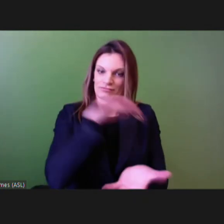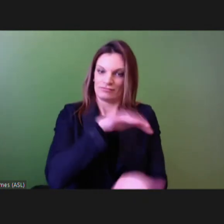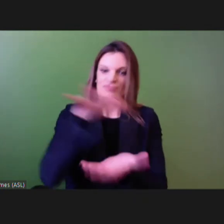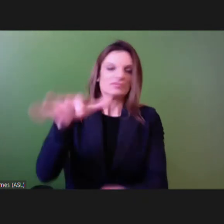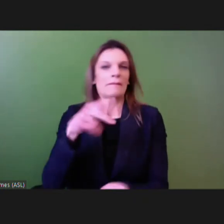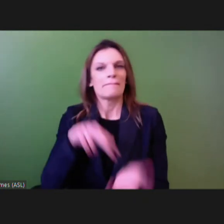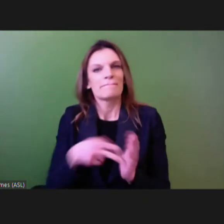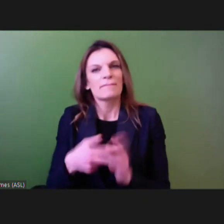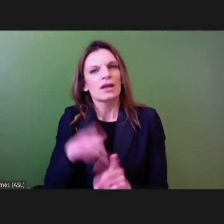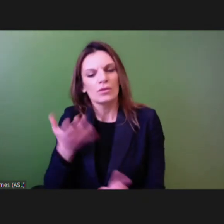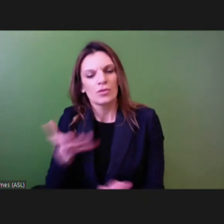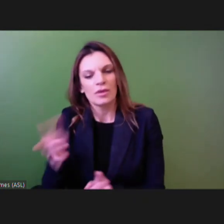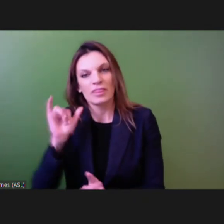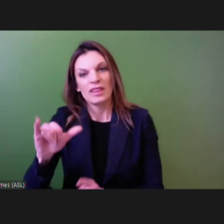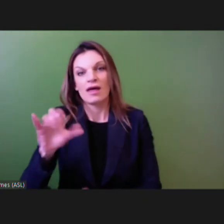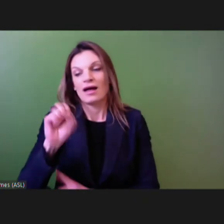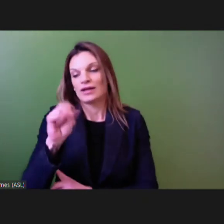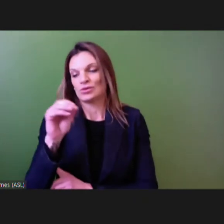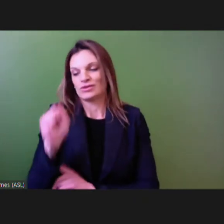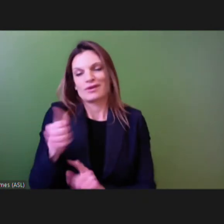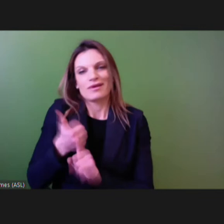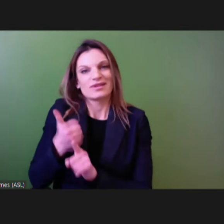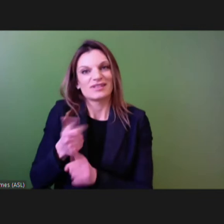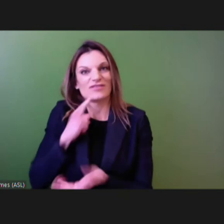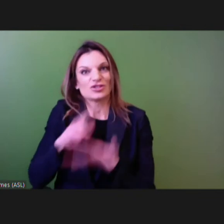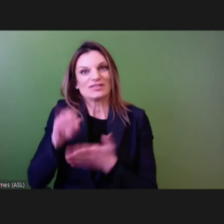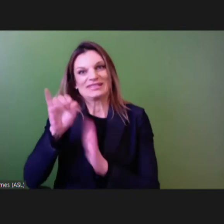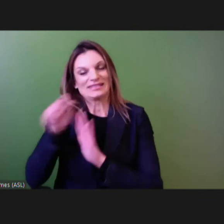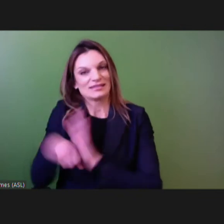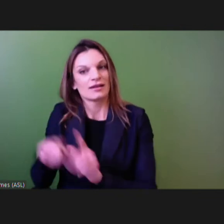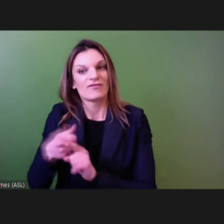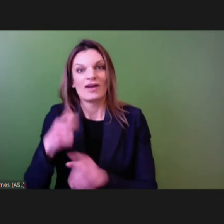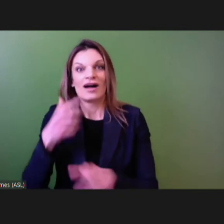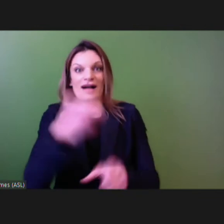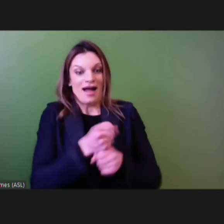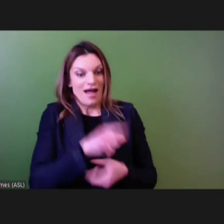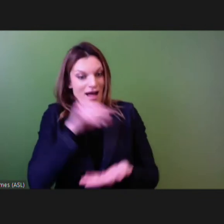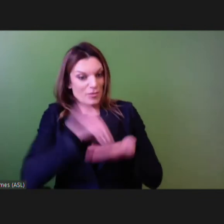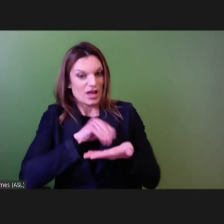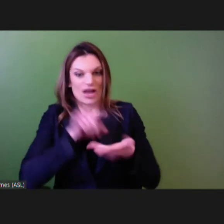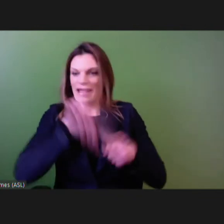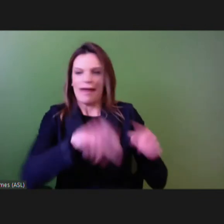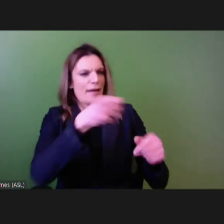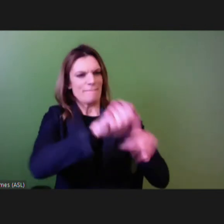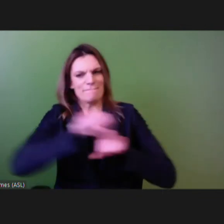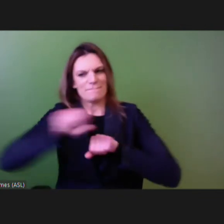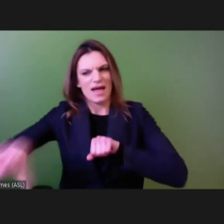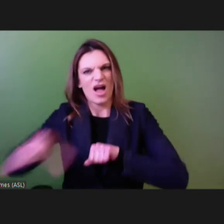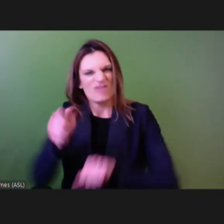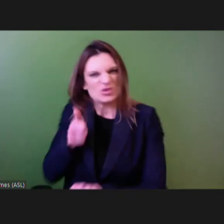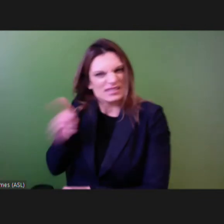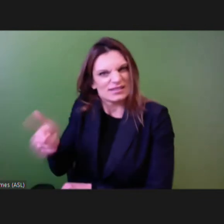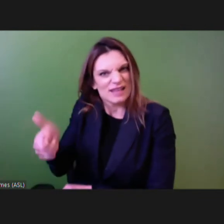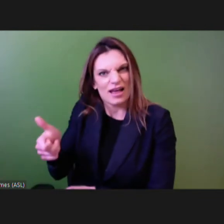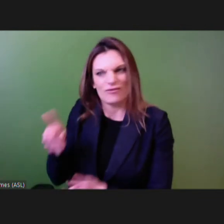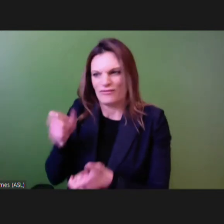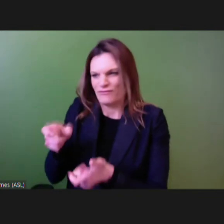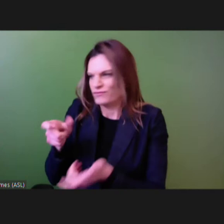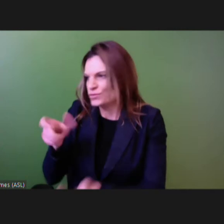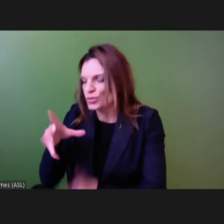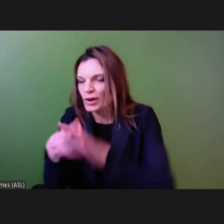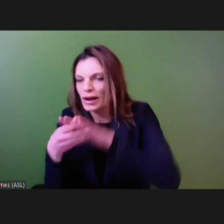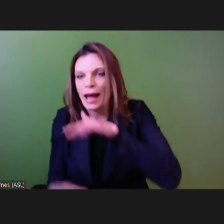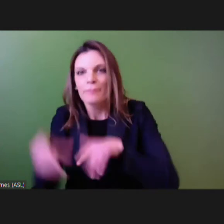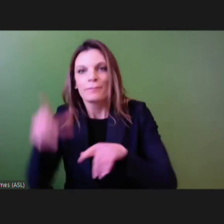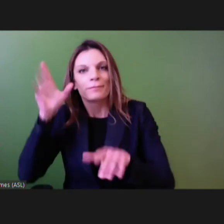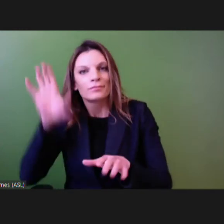longer send out the application in the first place, when you get the application, you've got to copy your voter ID before you mail it